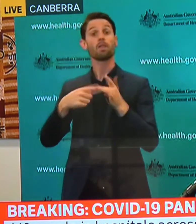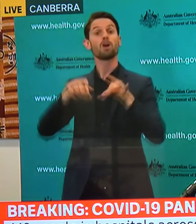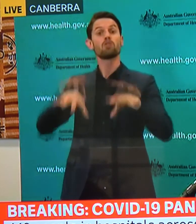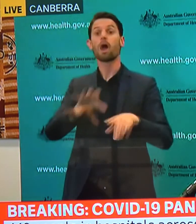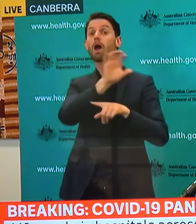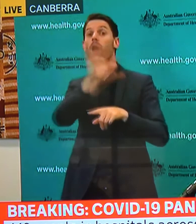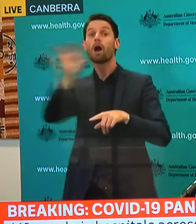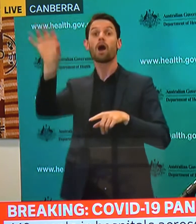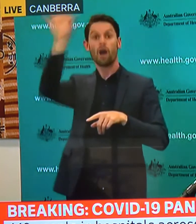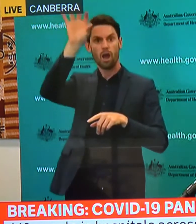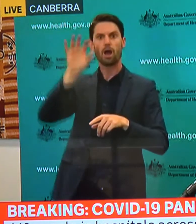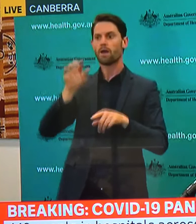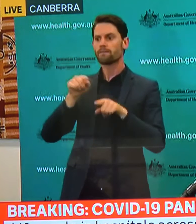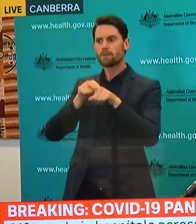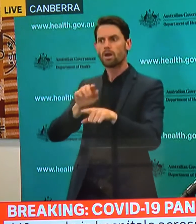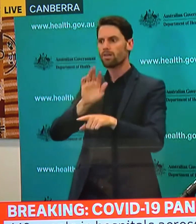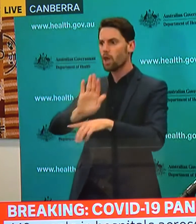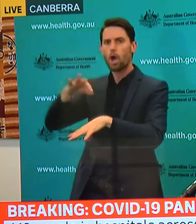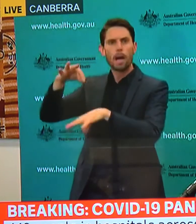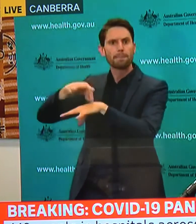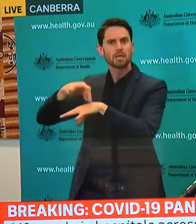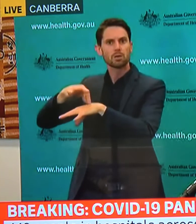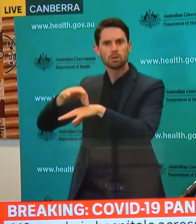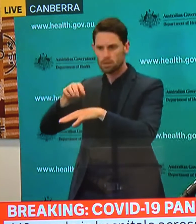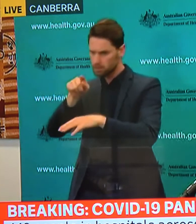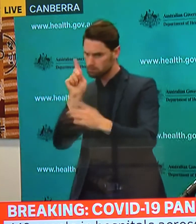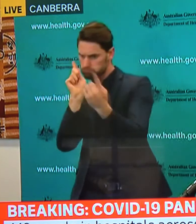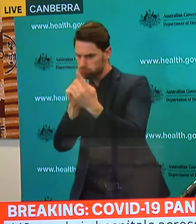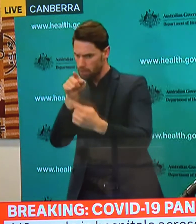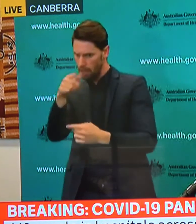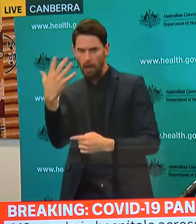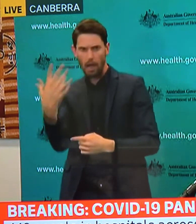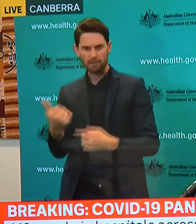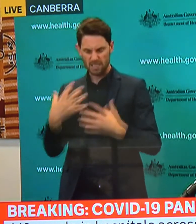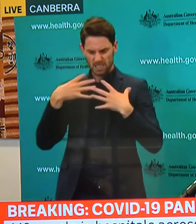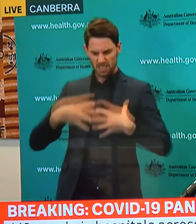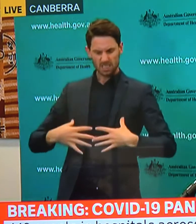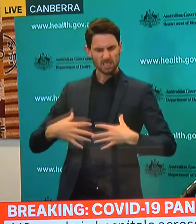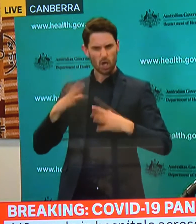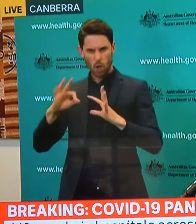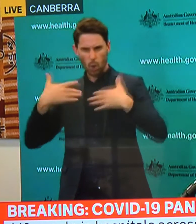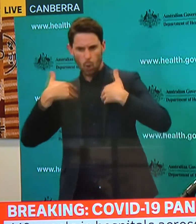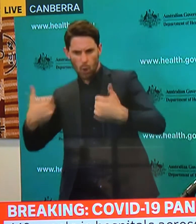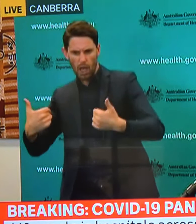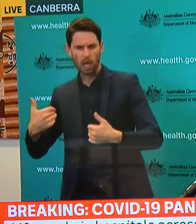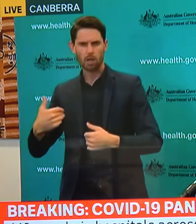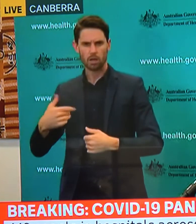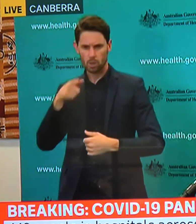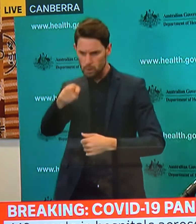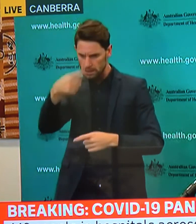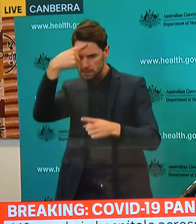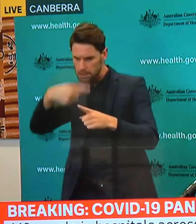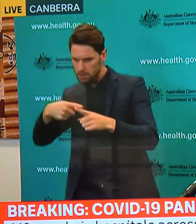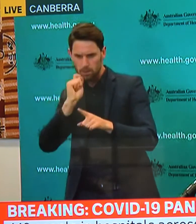through their fever clinics in emergency departments with people with pneumonia of no other known